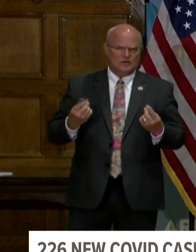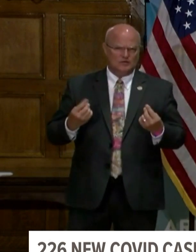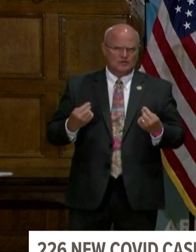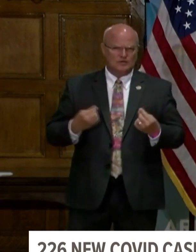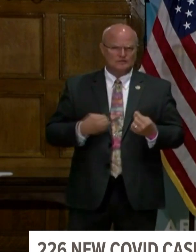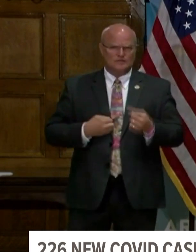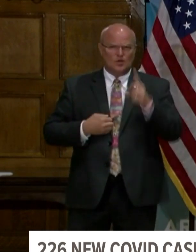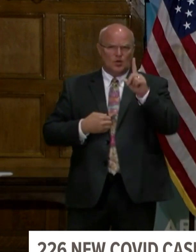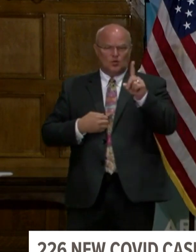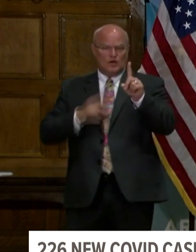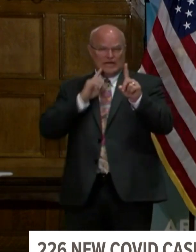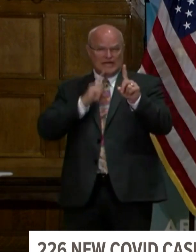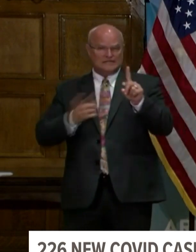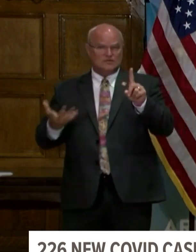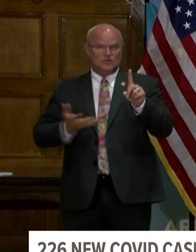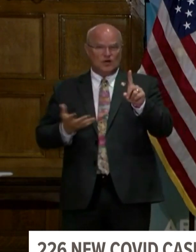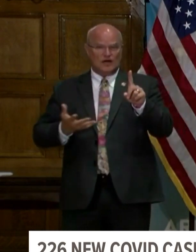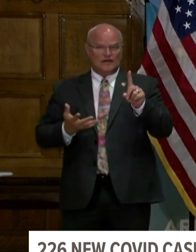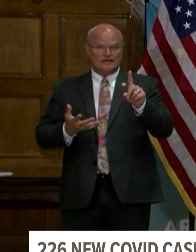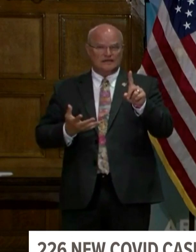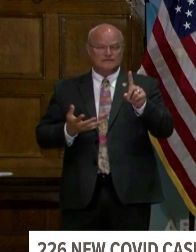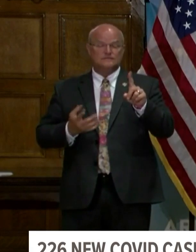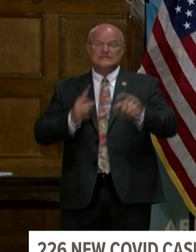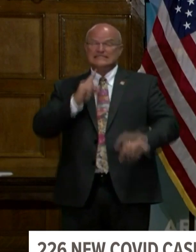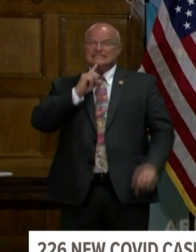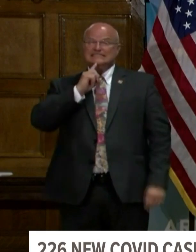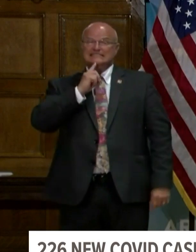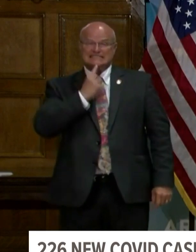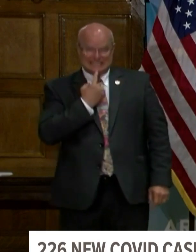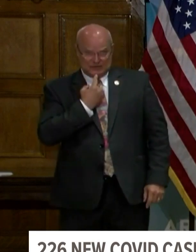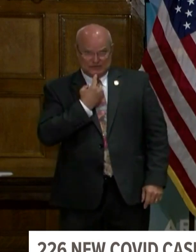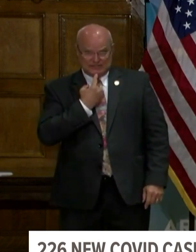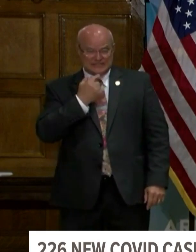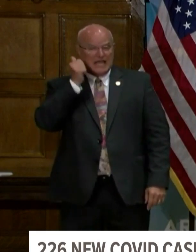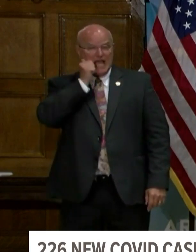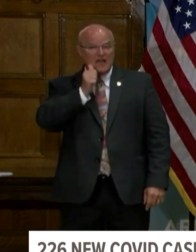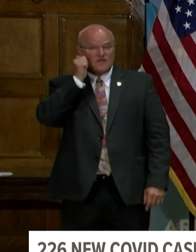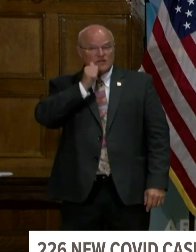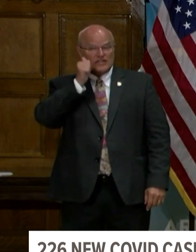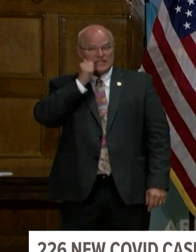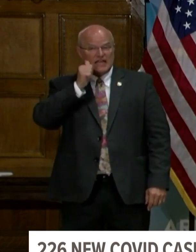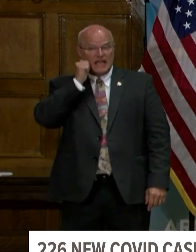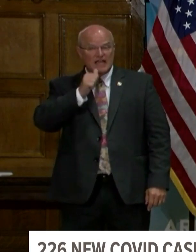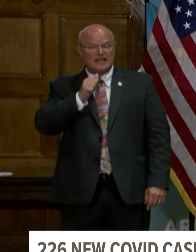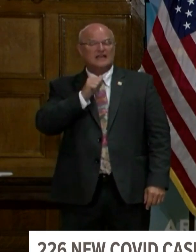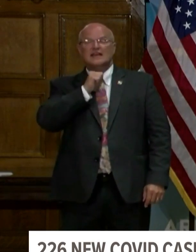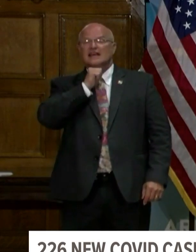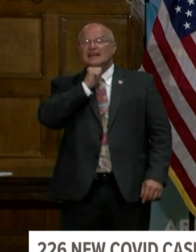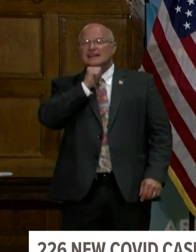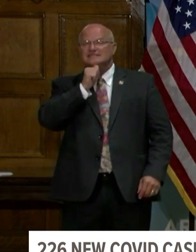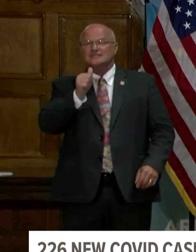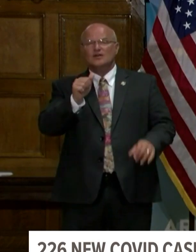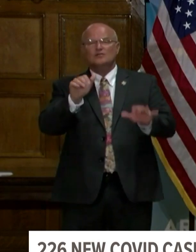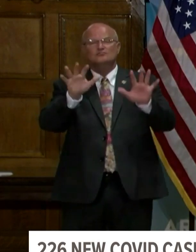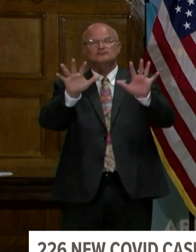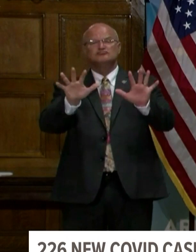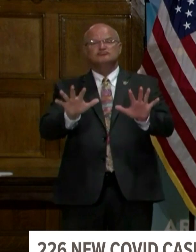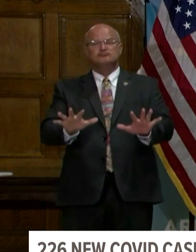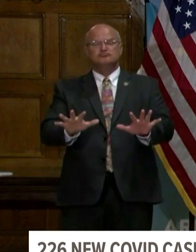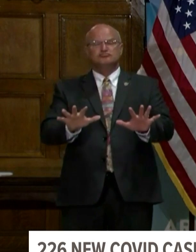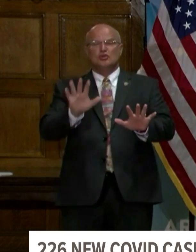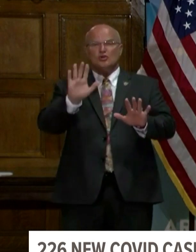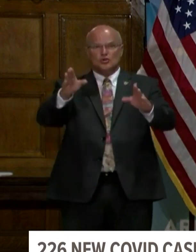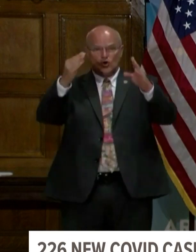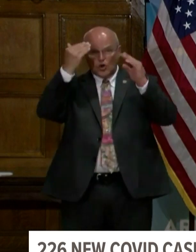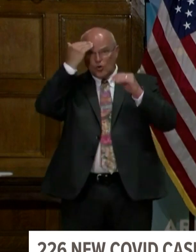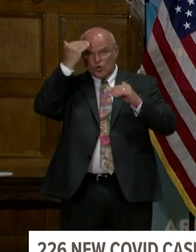there's just one simple answer, and that is take it seriously every day and don't let down on your discipline and